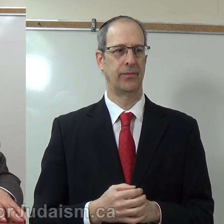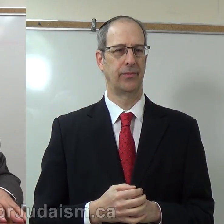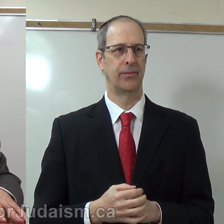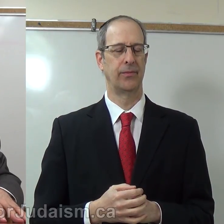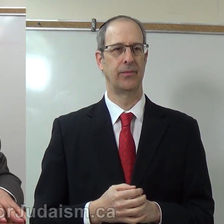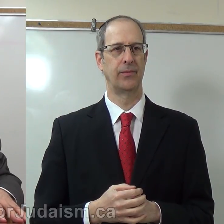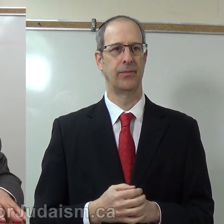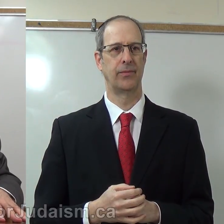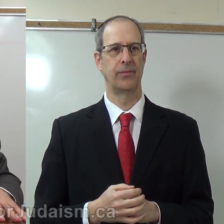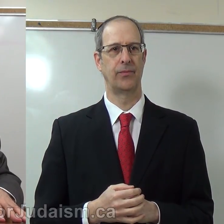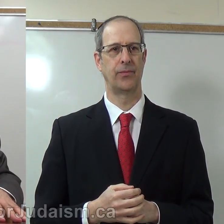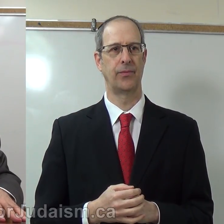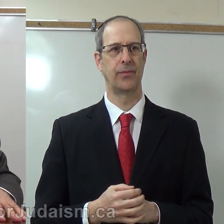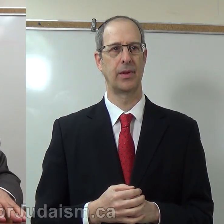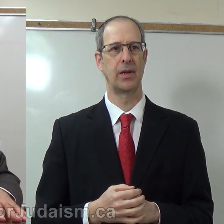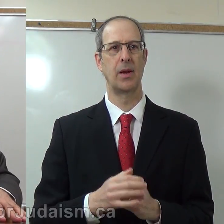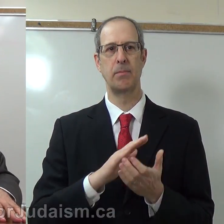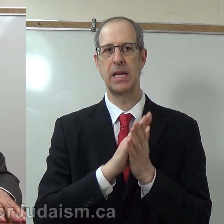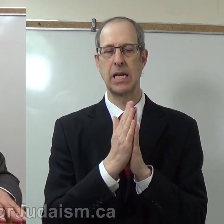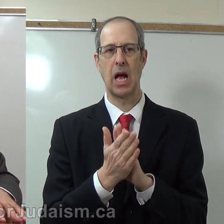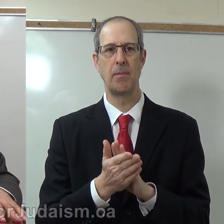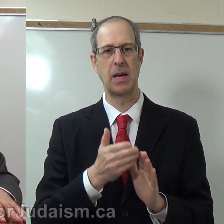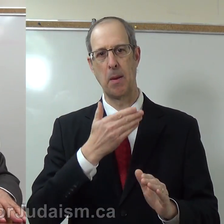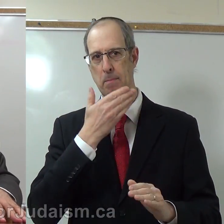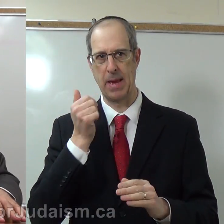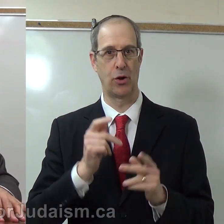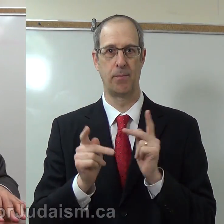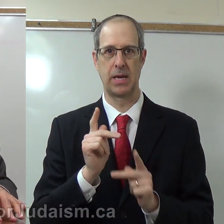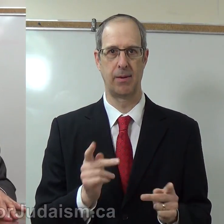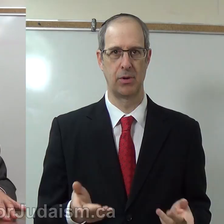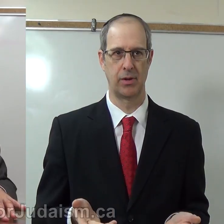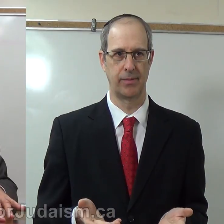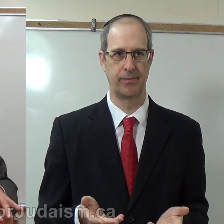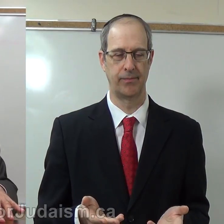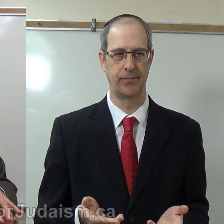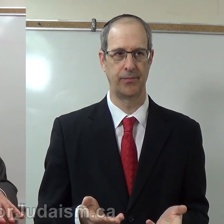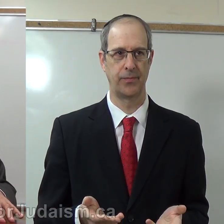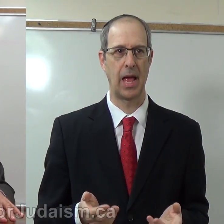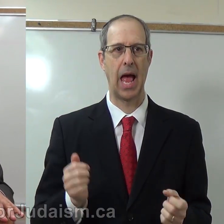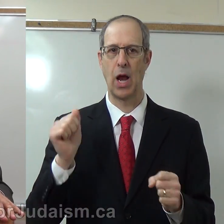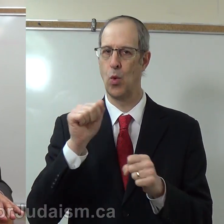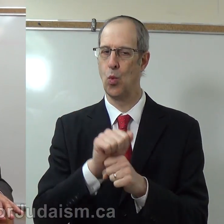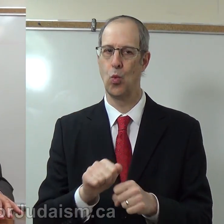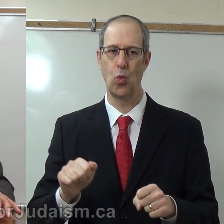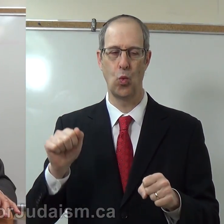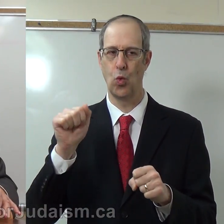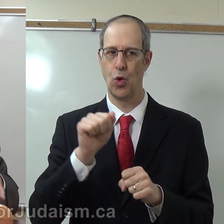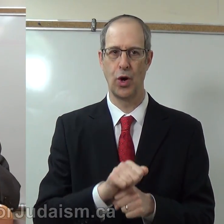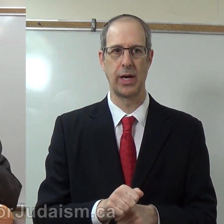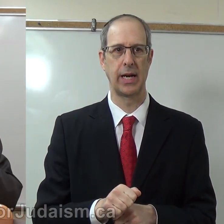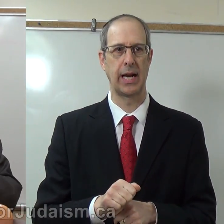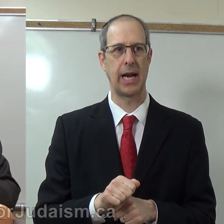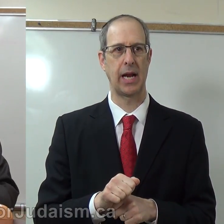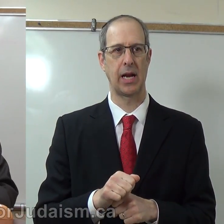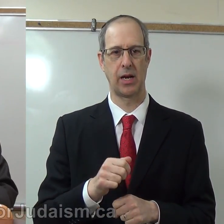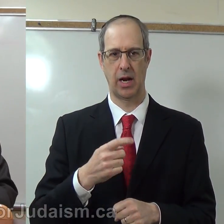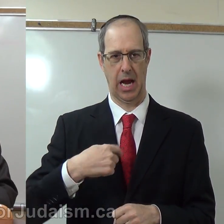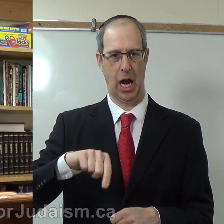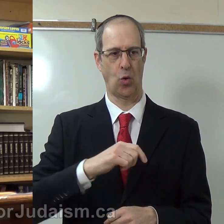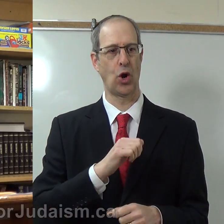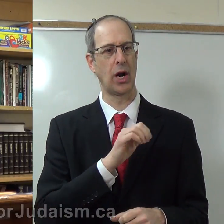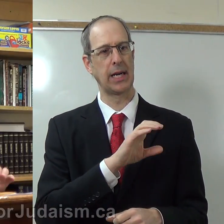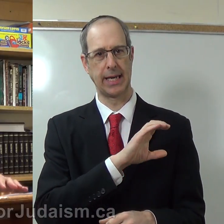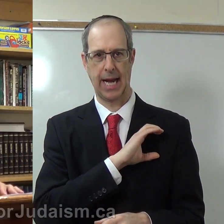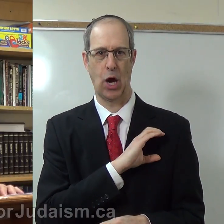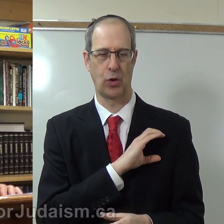So, becoming better people and working on our characters